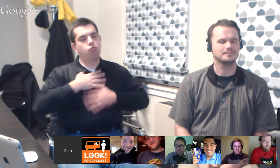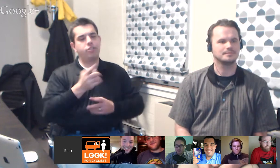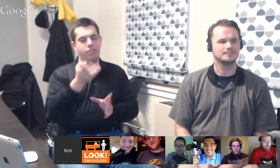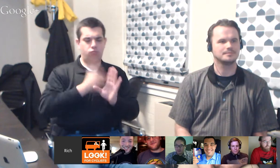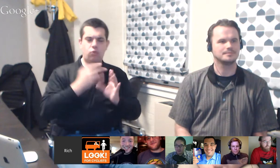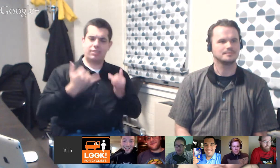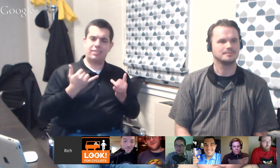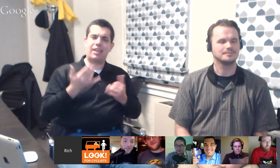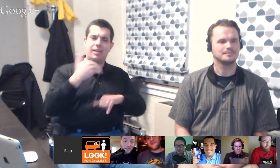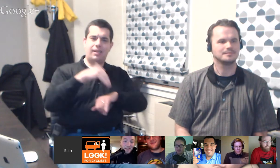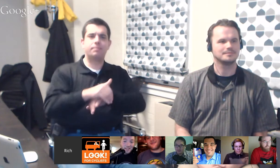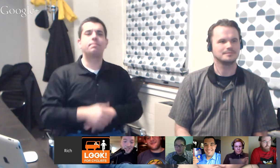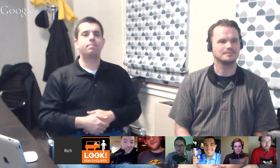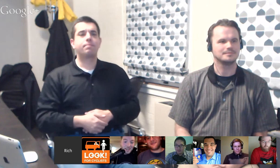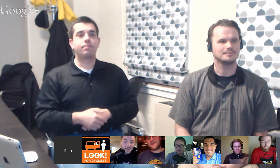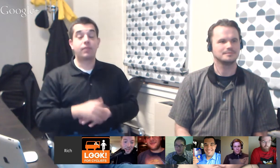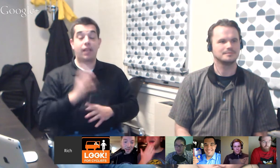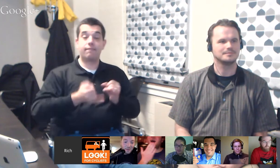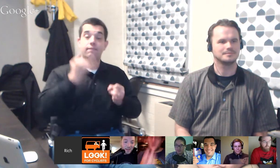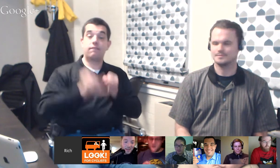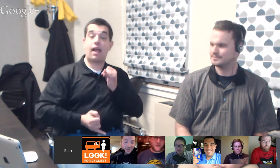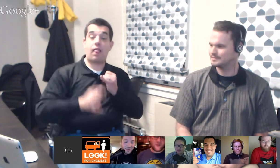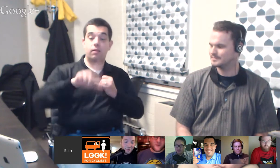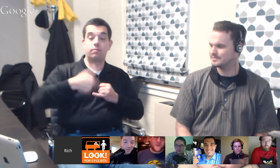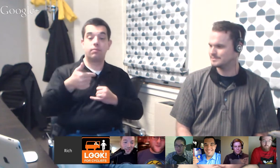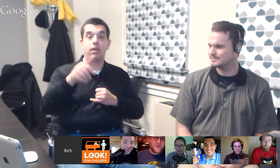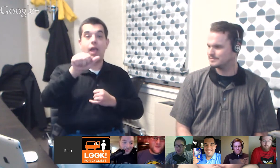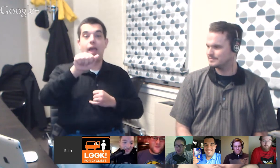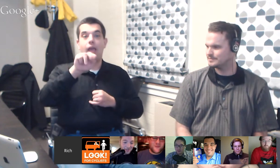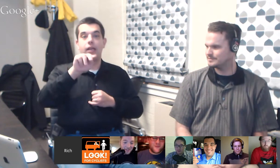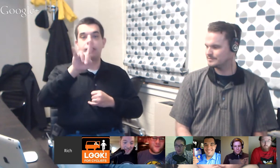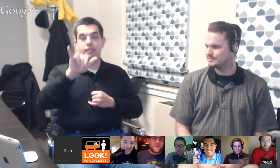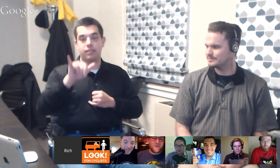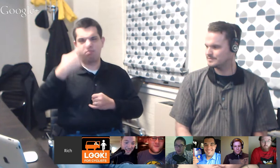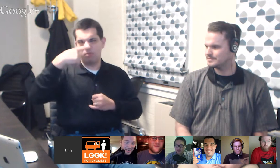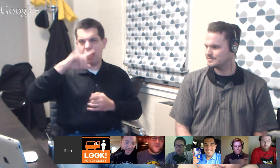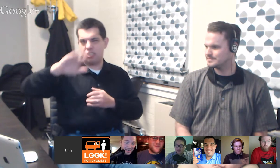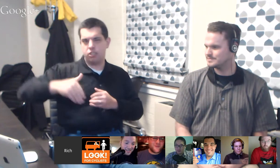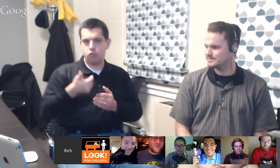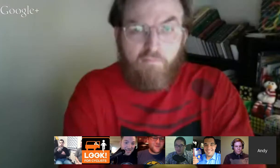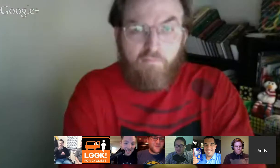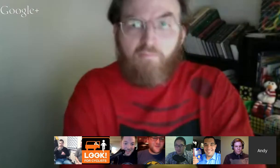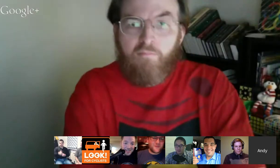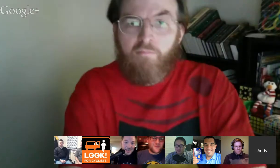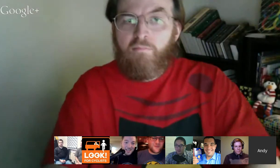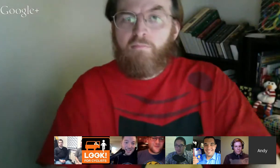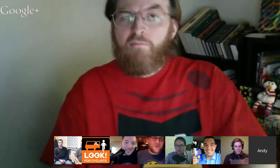us. And finally, let's kick it over to Andy. Would you like to introduce yourself, Andy?